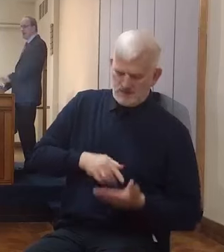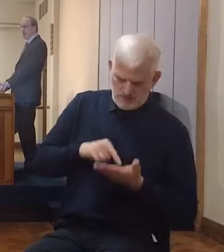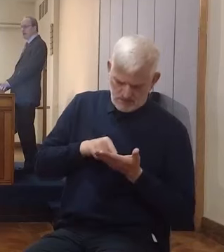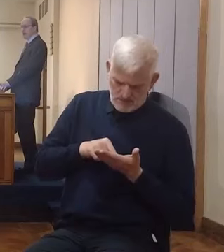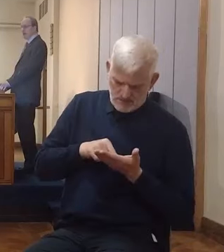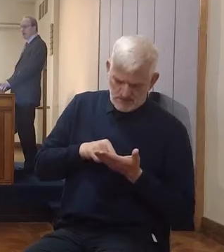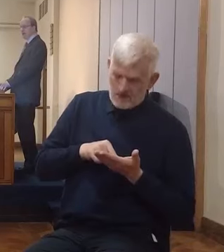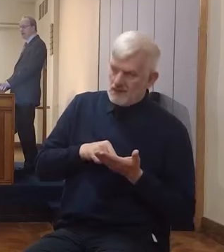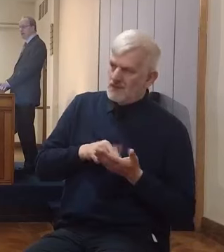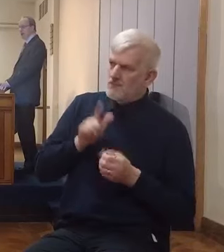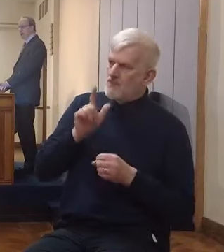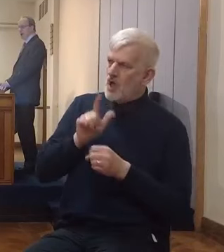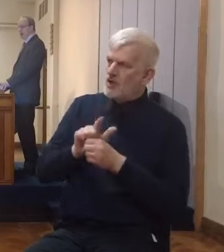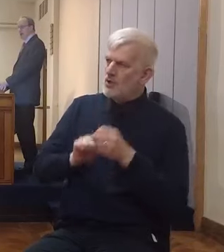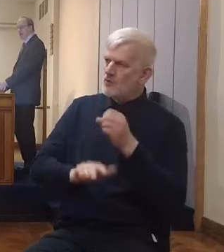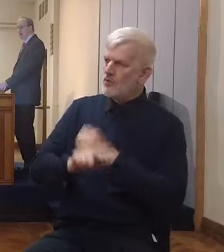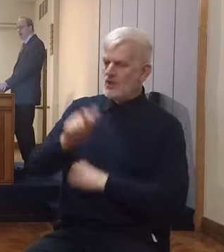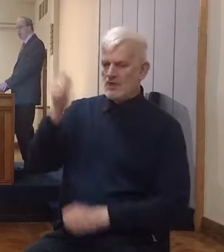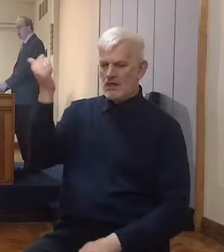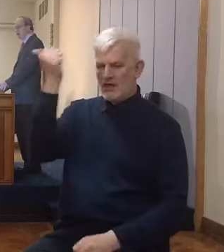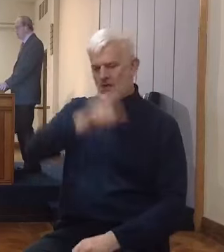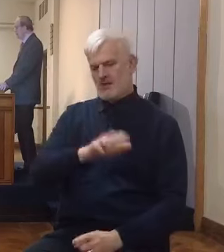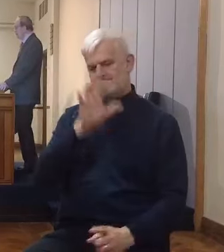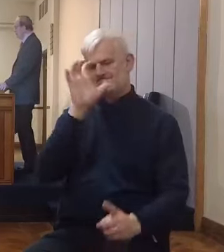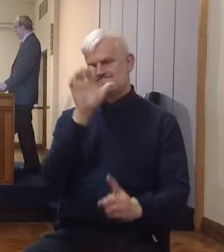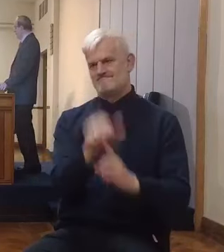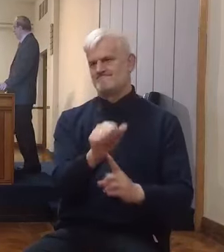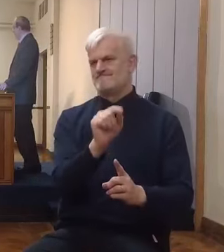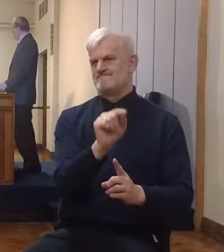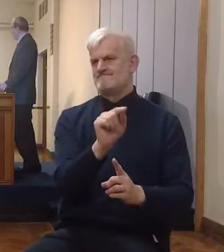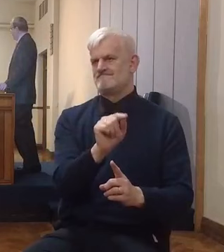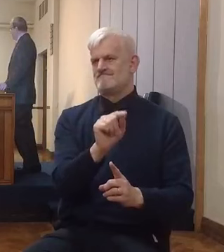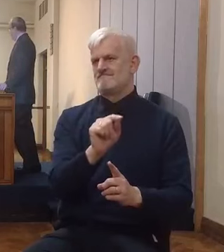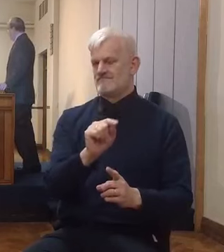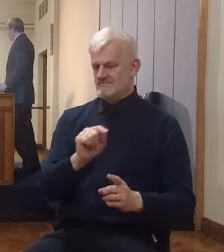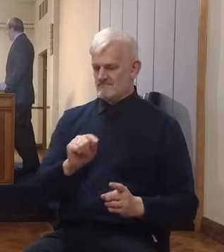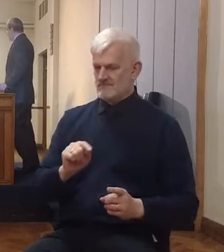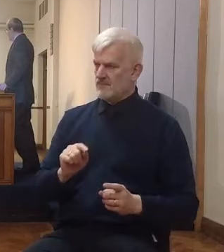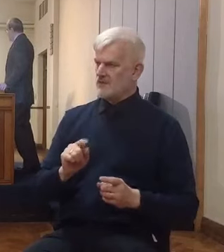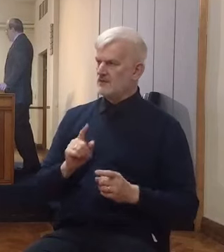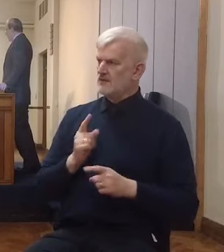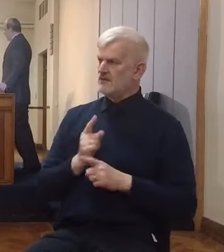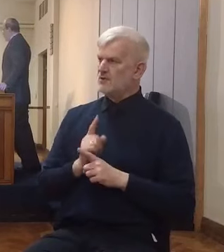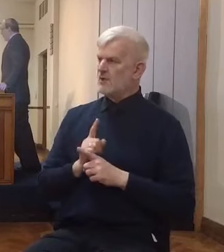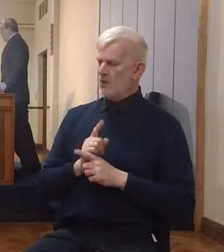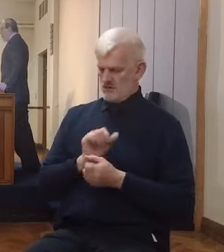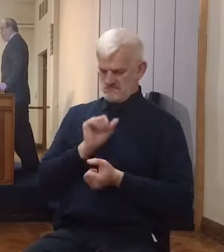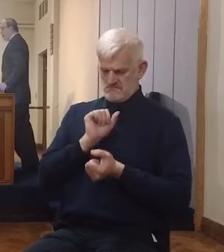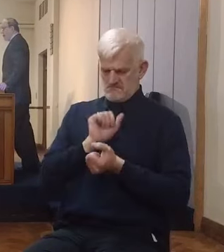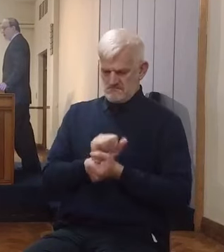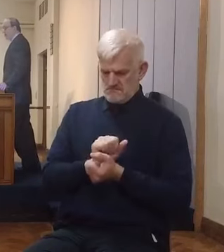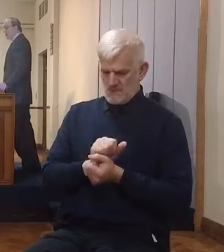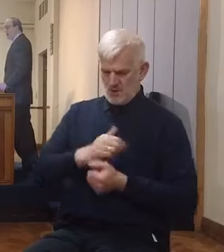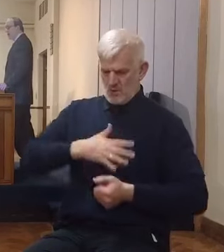the entire thesis. It's all about the bondage of the will. Why should I be a Calvinist